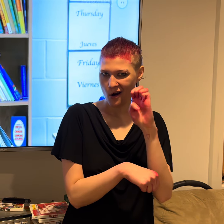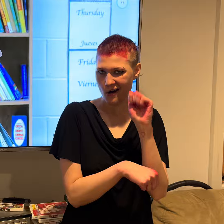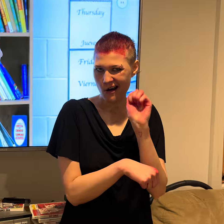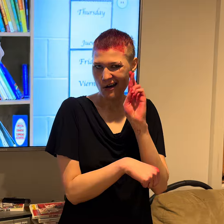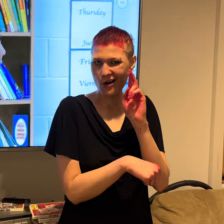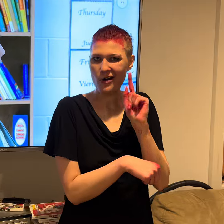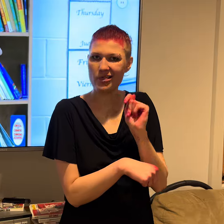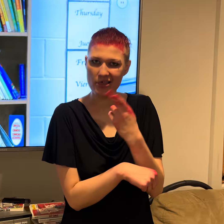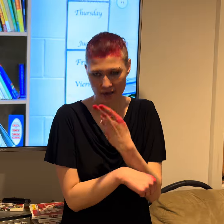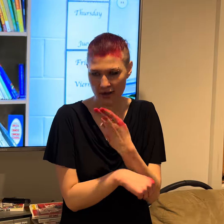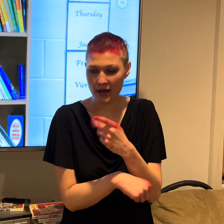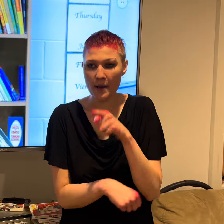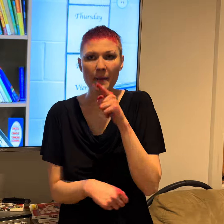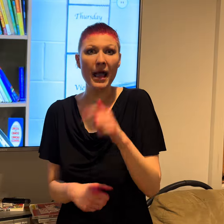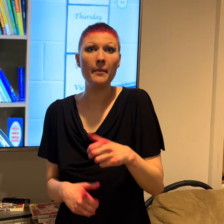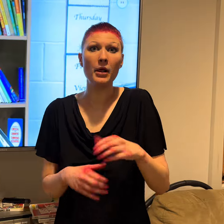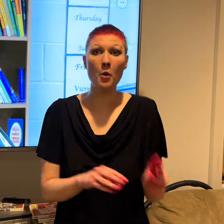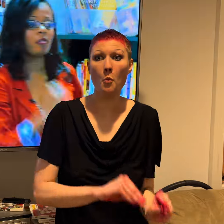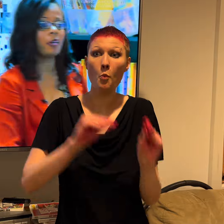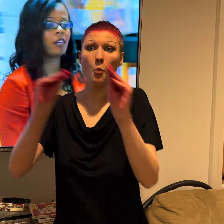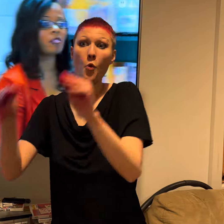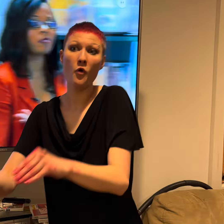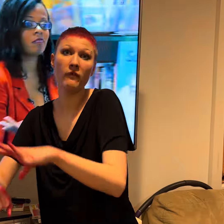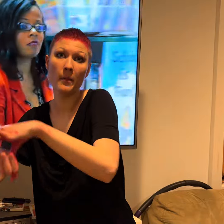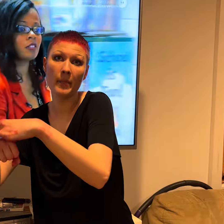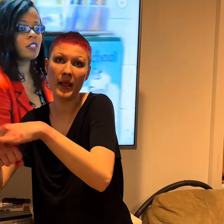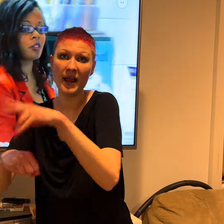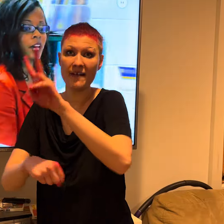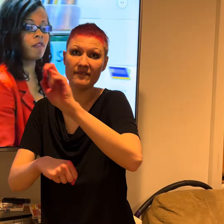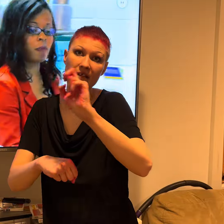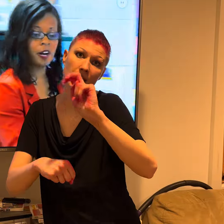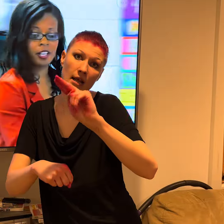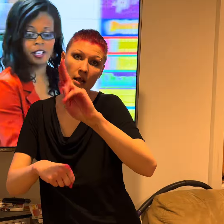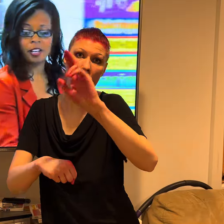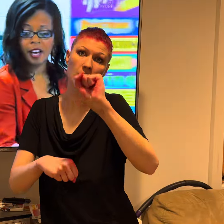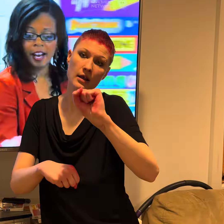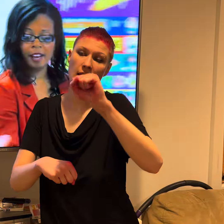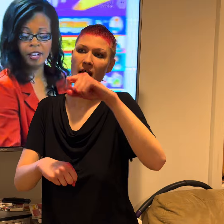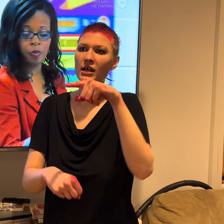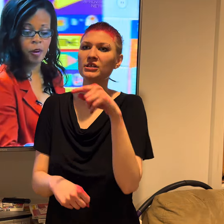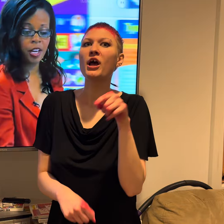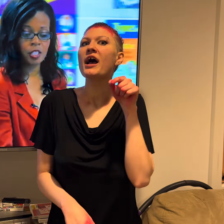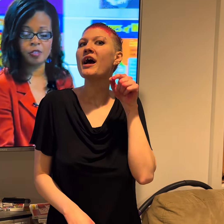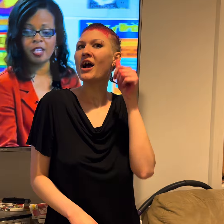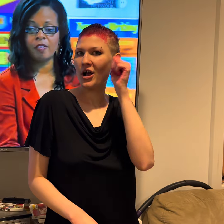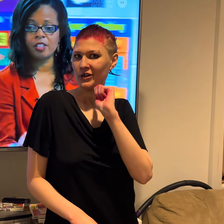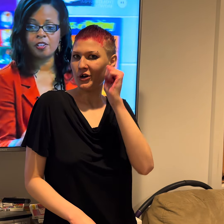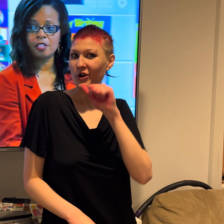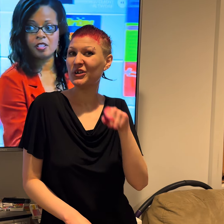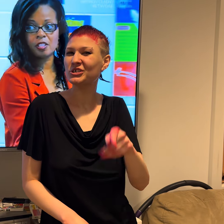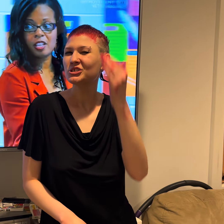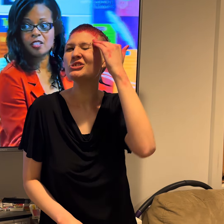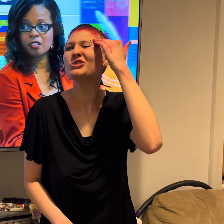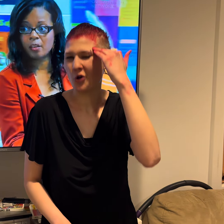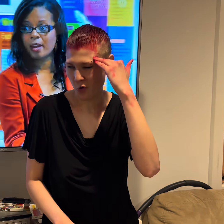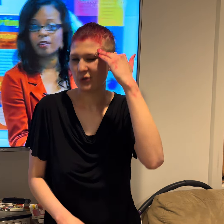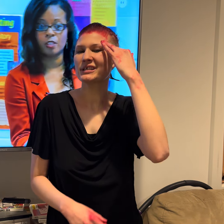every 7 years. Okay, all right. What else? So I have Margaret. I have that it rains for 7 years and the sun's going to come out